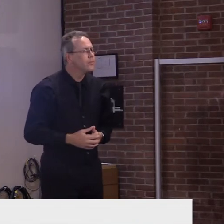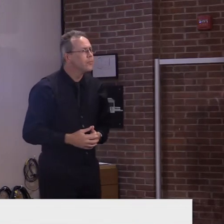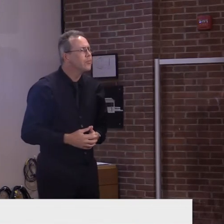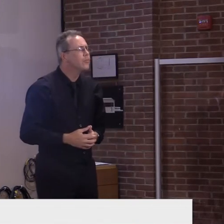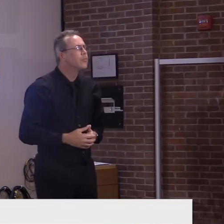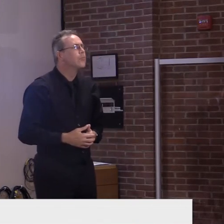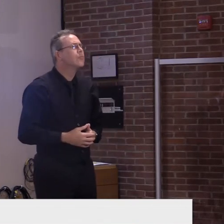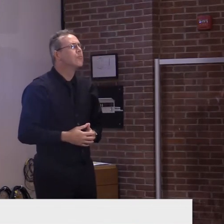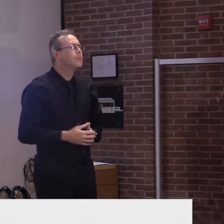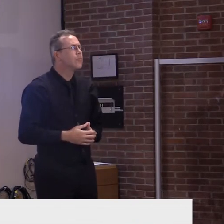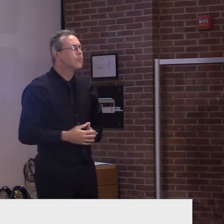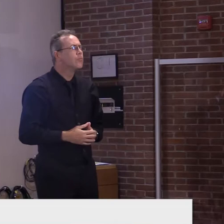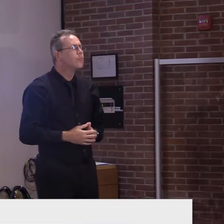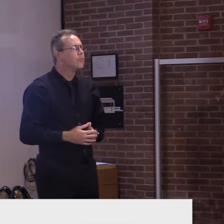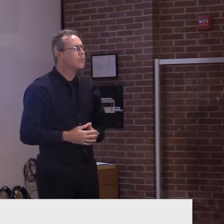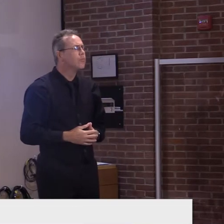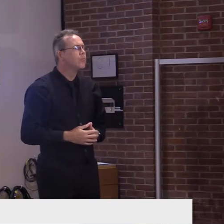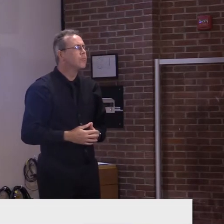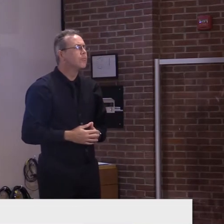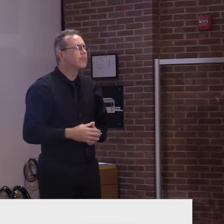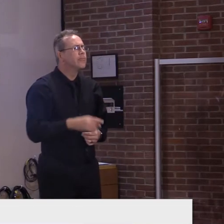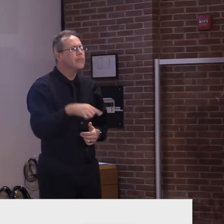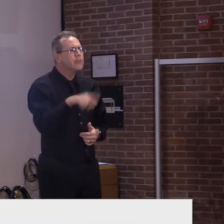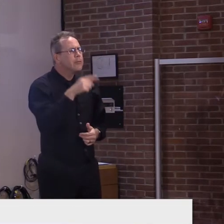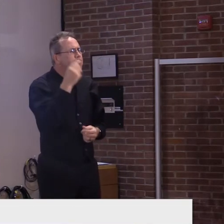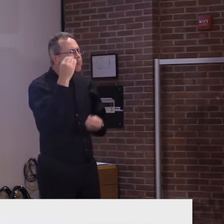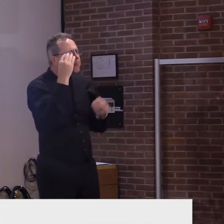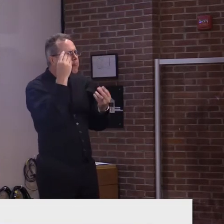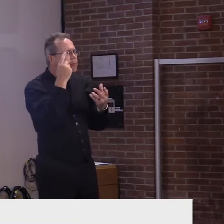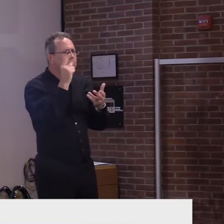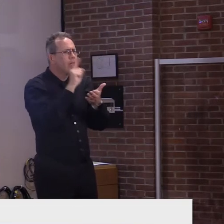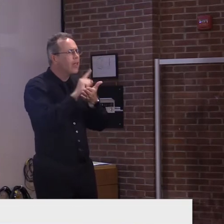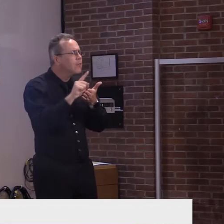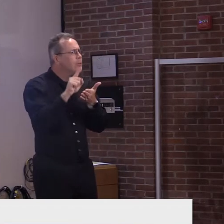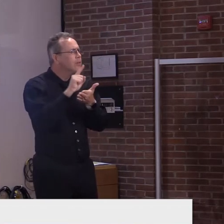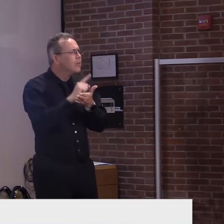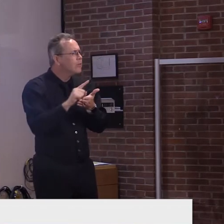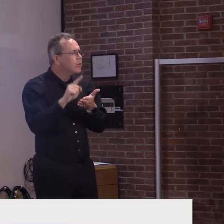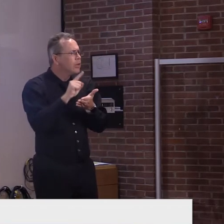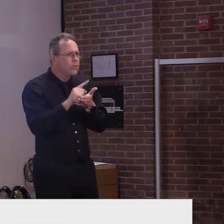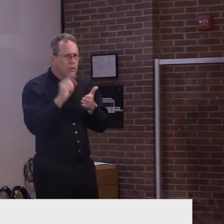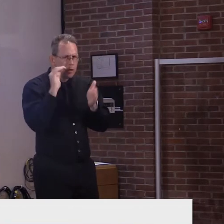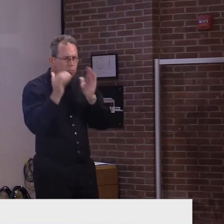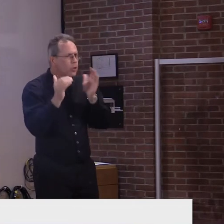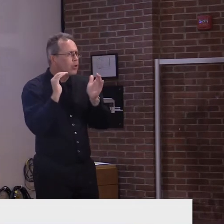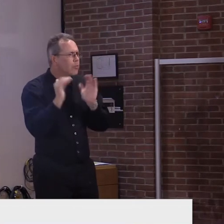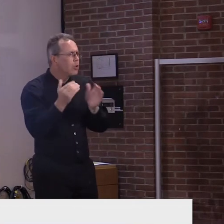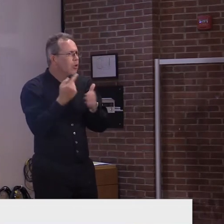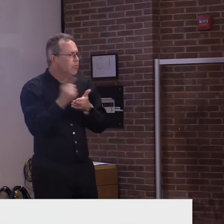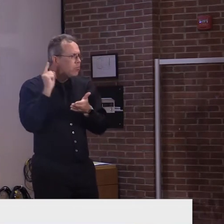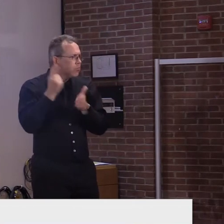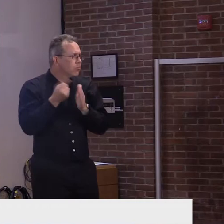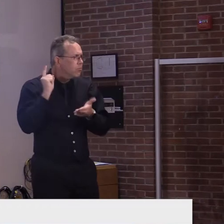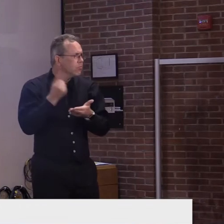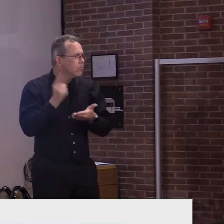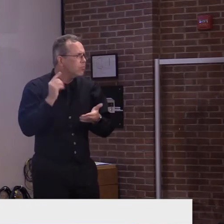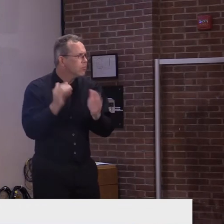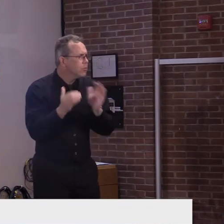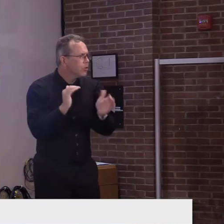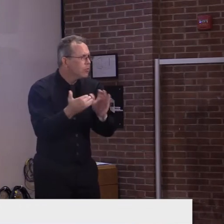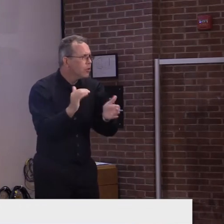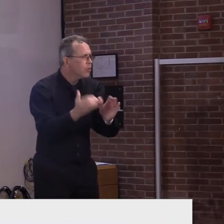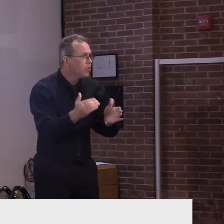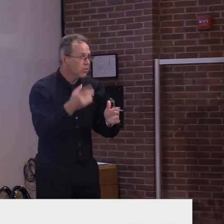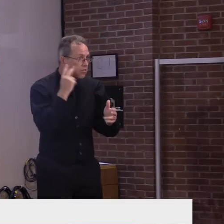we're looking at our week-over-week case growth, this week we saw a considerable jump in the number of tests that were conducted across